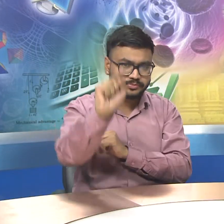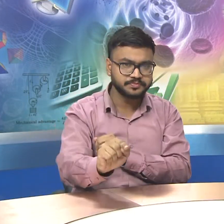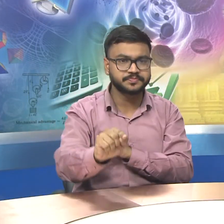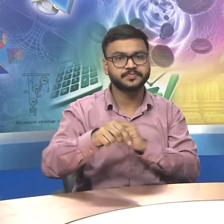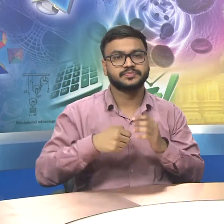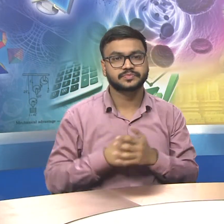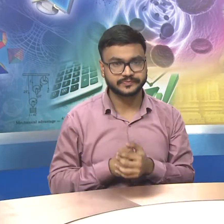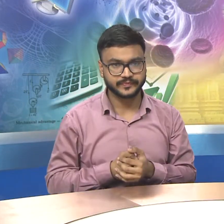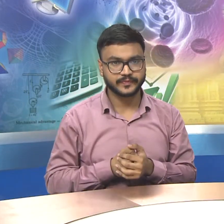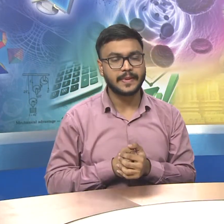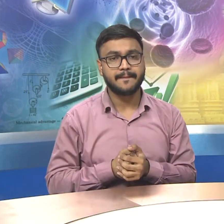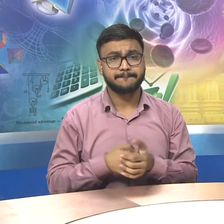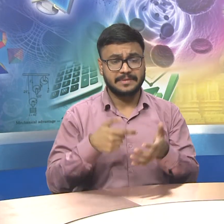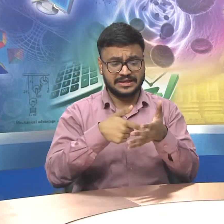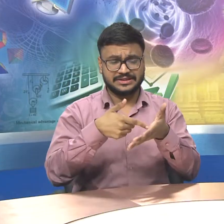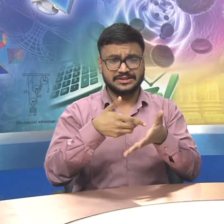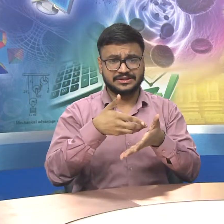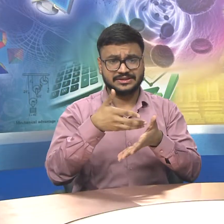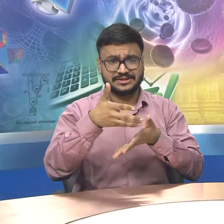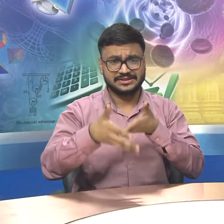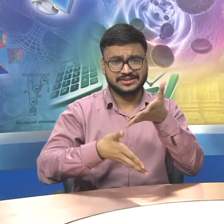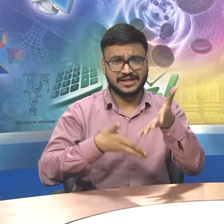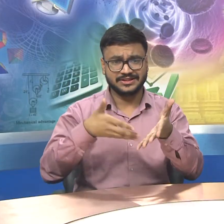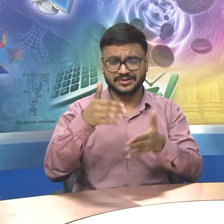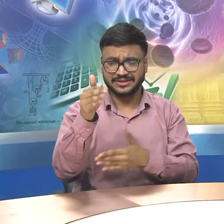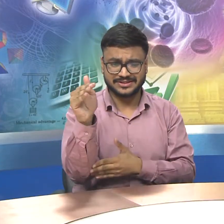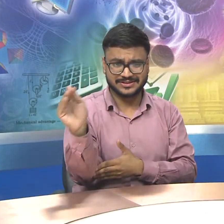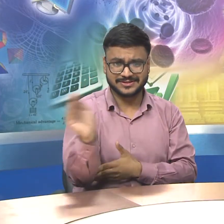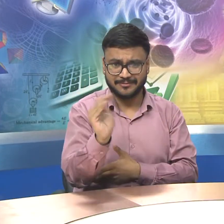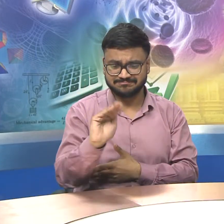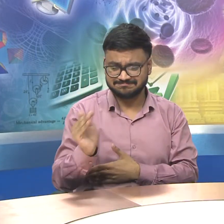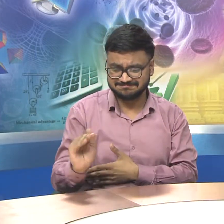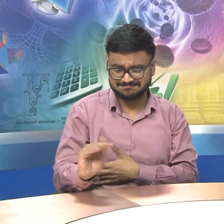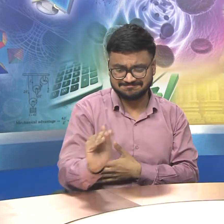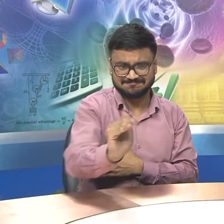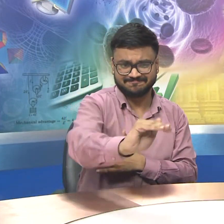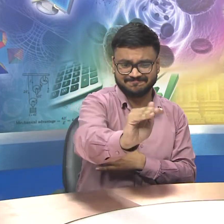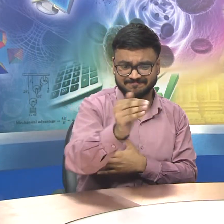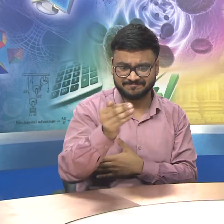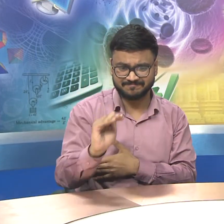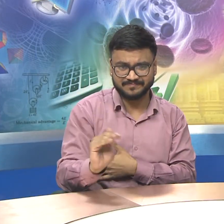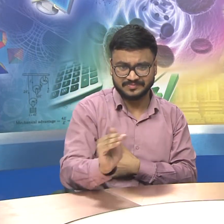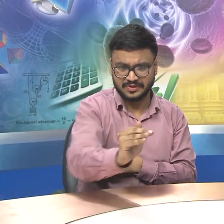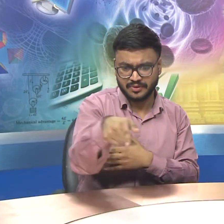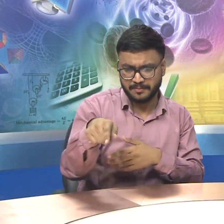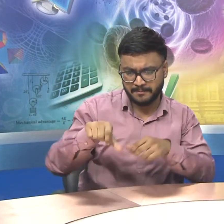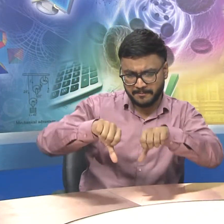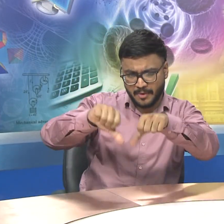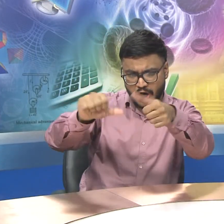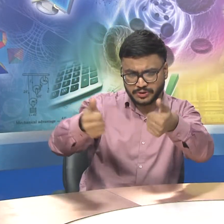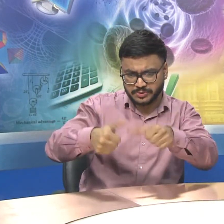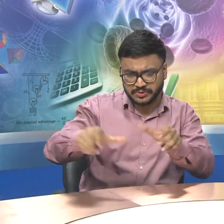is we can define that their form is related to its meaning. Like we